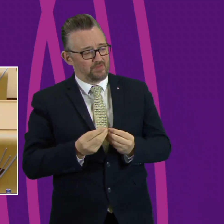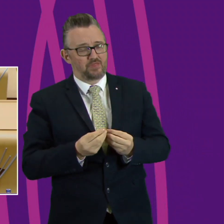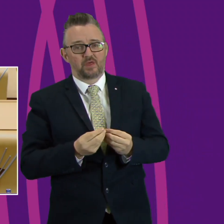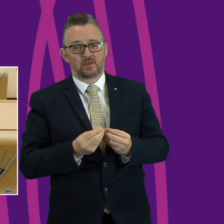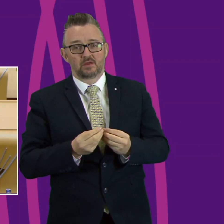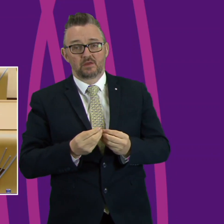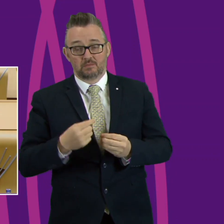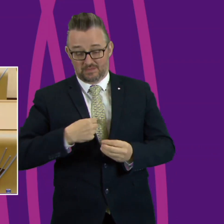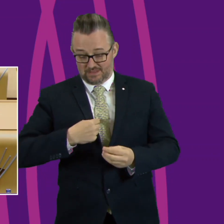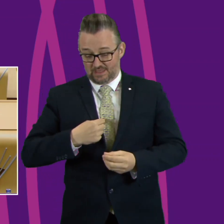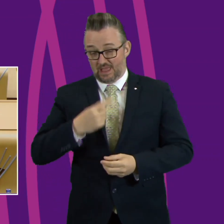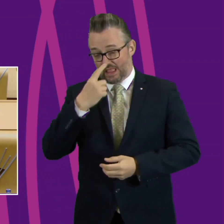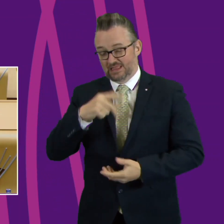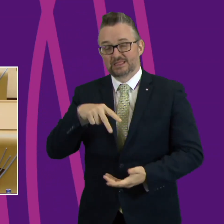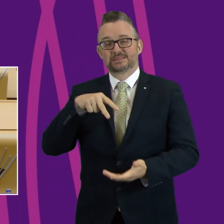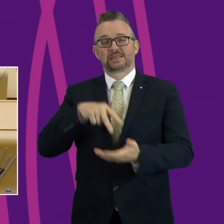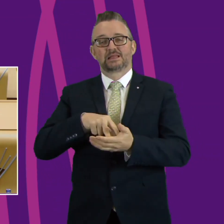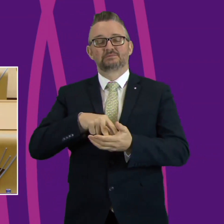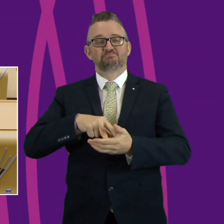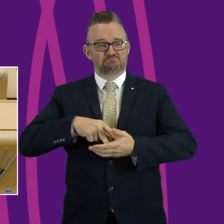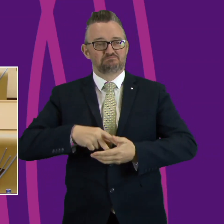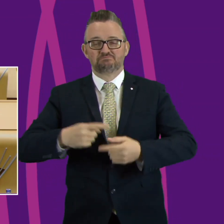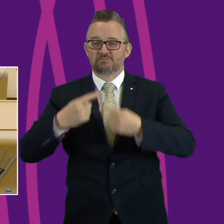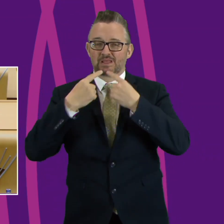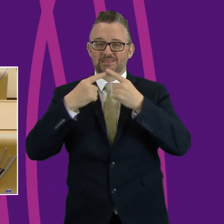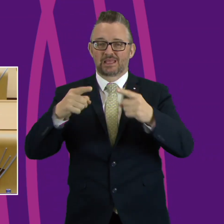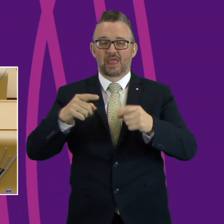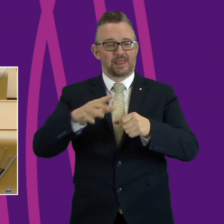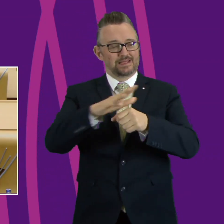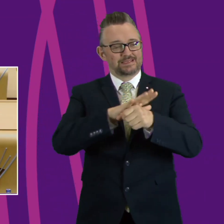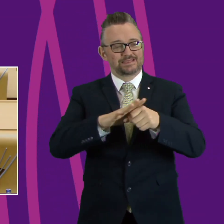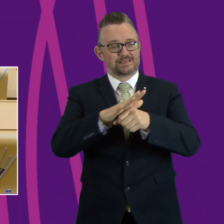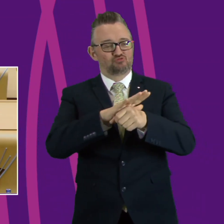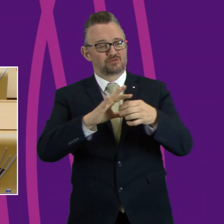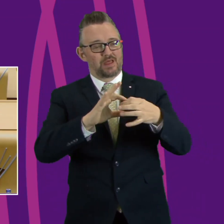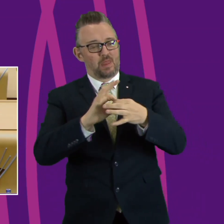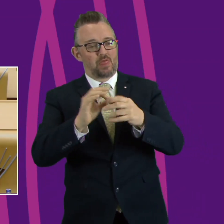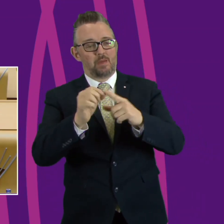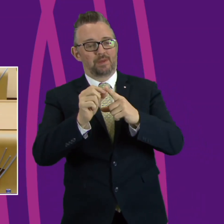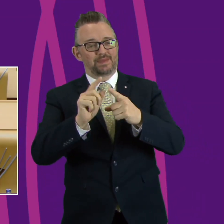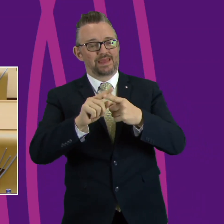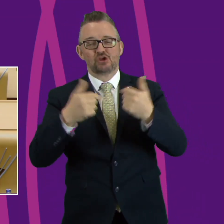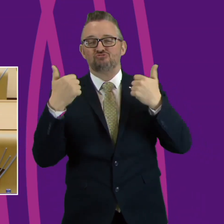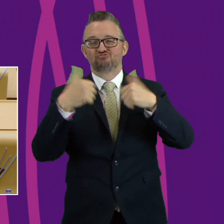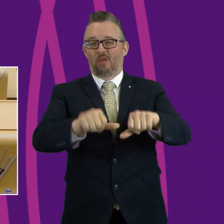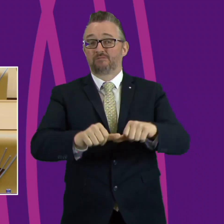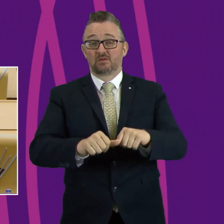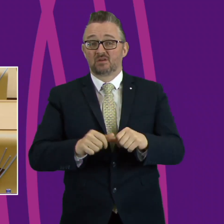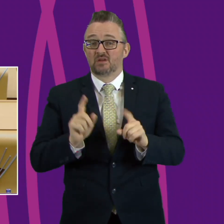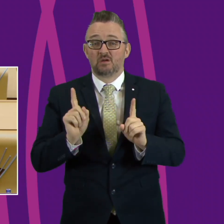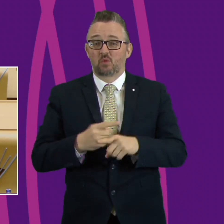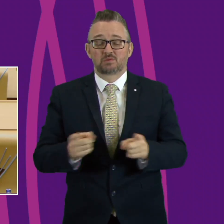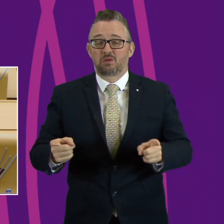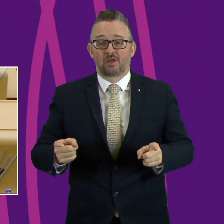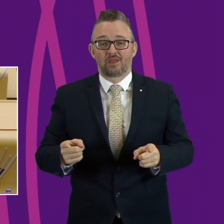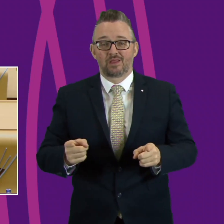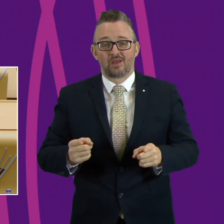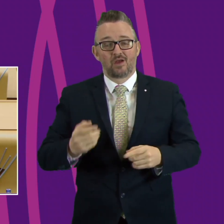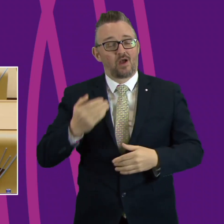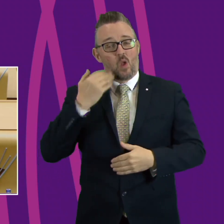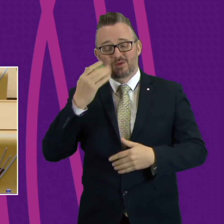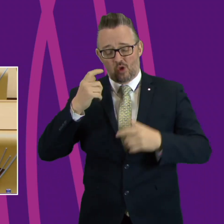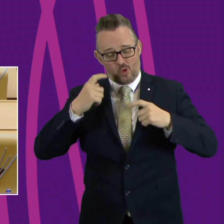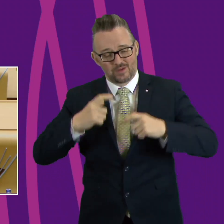stand here and say that the situation around PPE is resolved once and for all. I think it will be